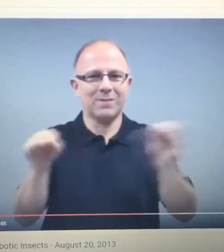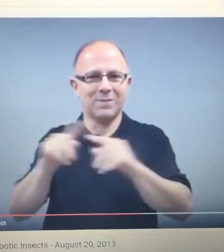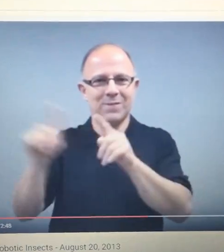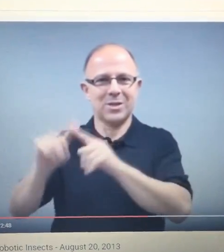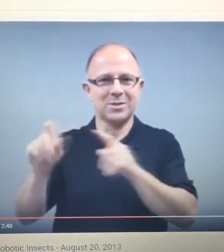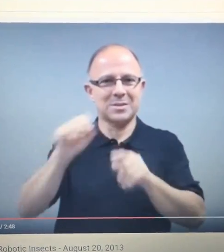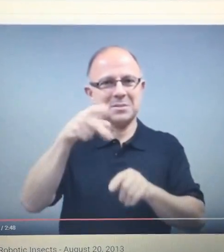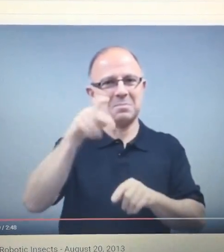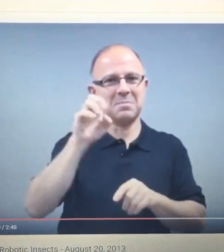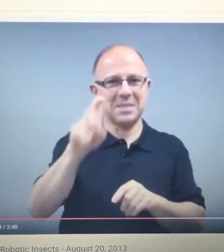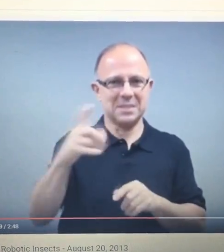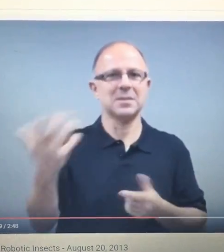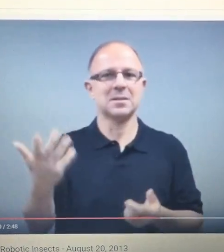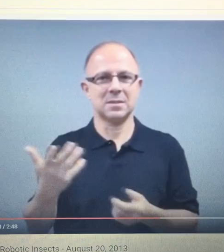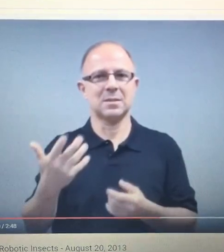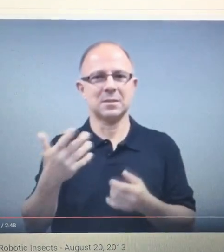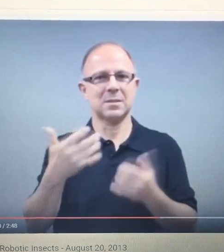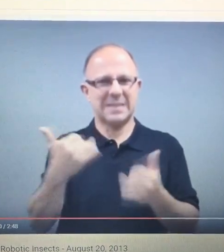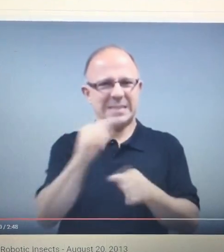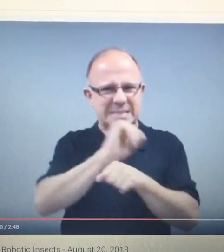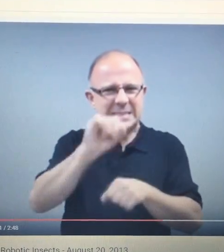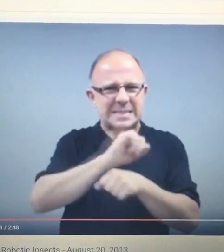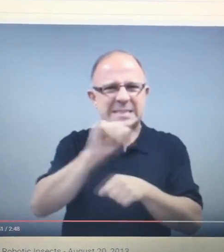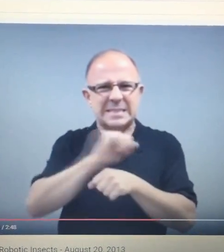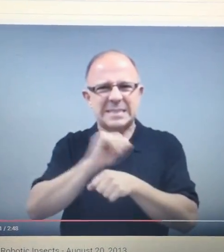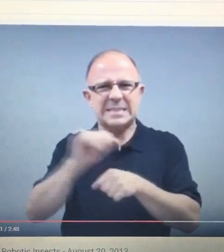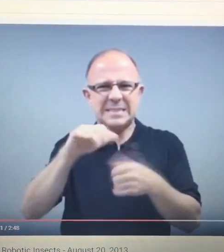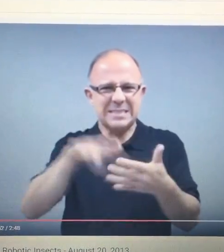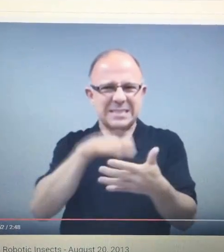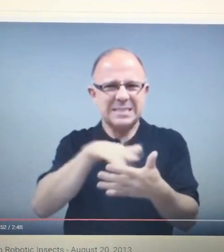speed on the other wing, which will allow the insect to make turns.